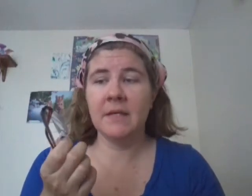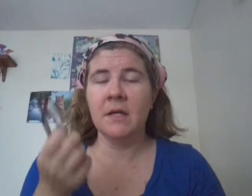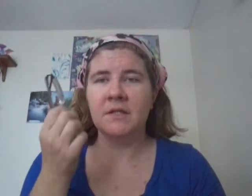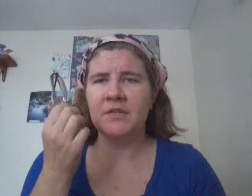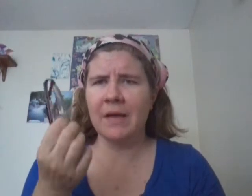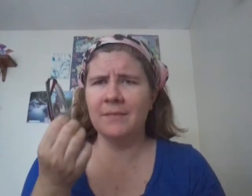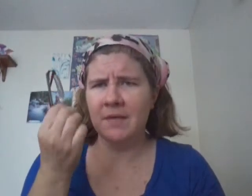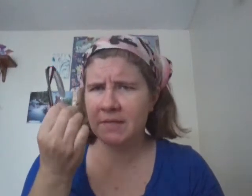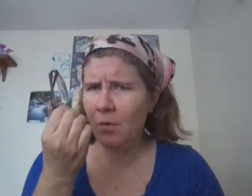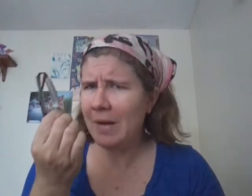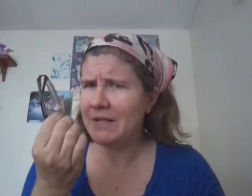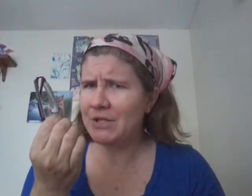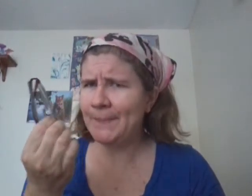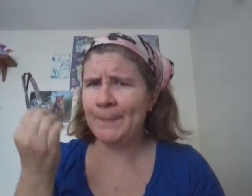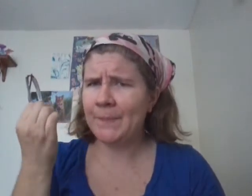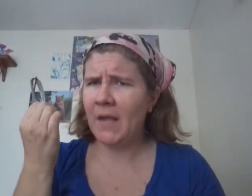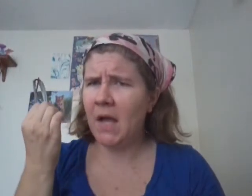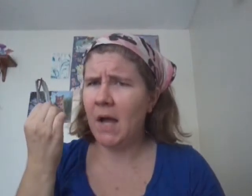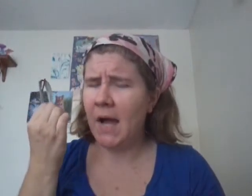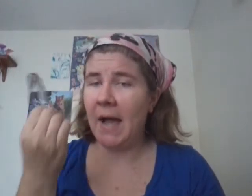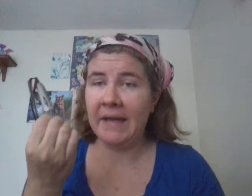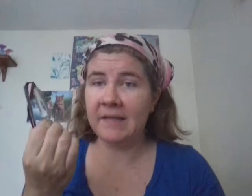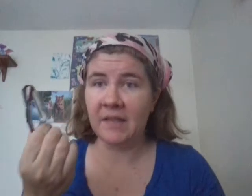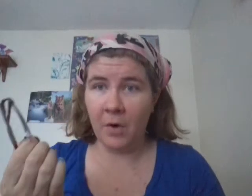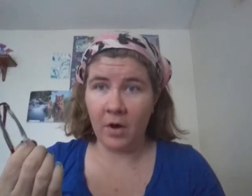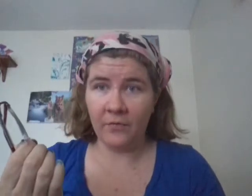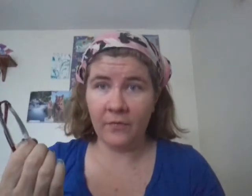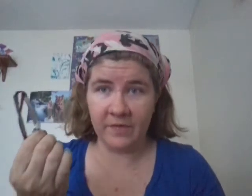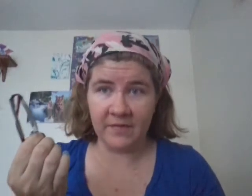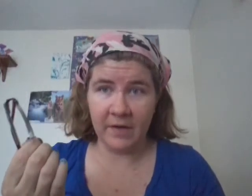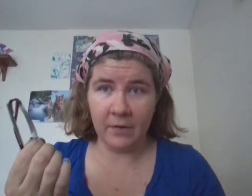distracted me so much, I had to take them off for this video.